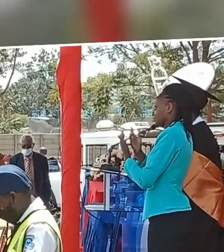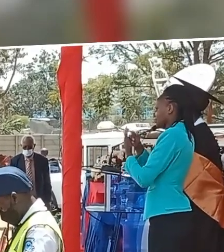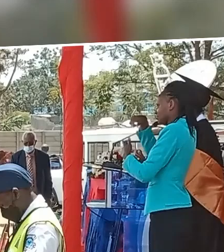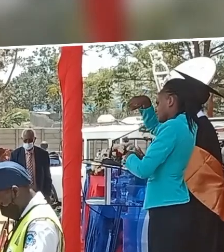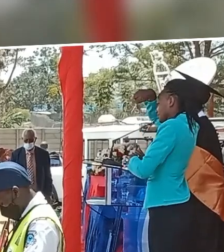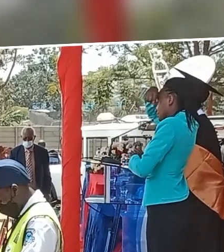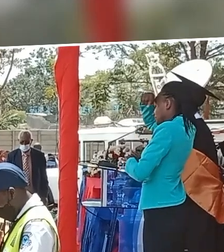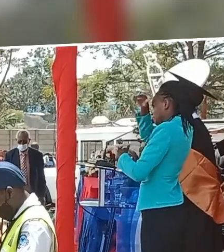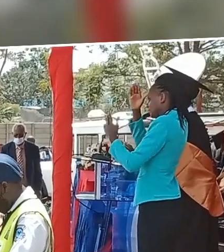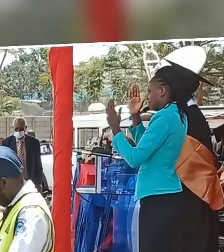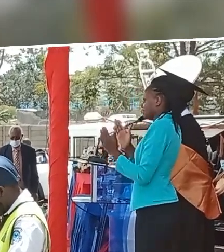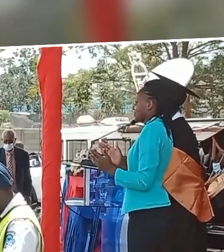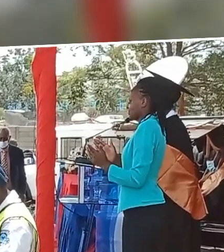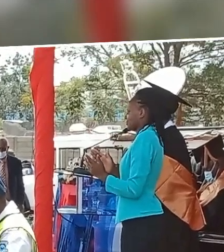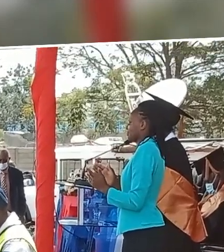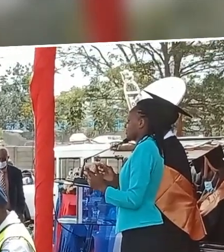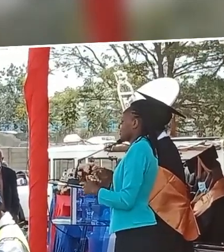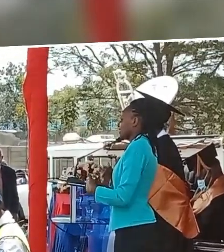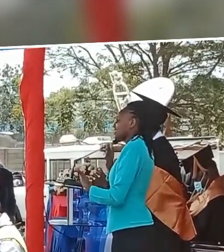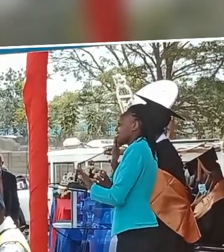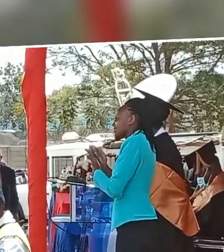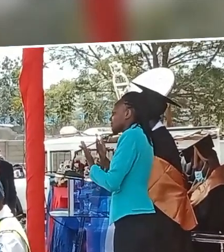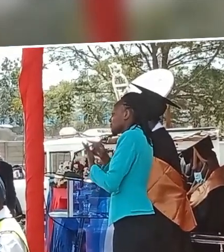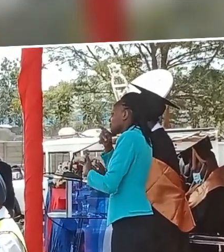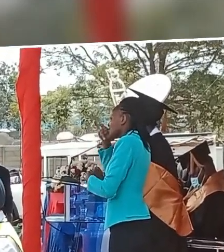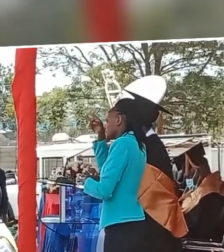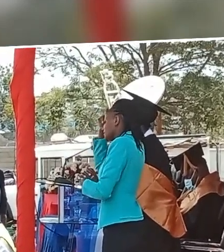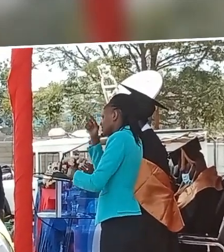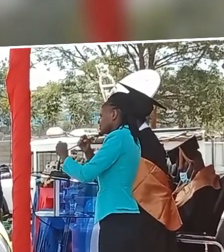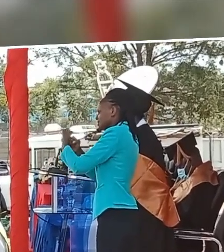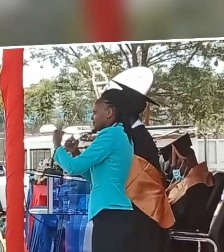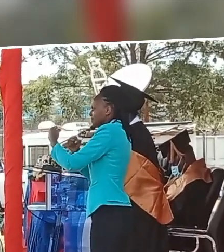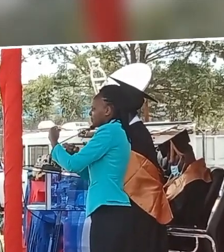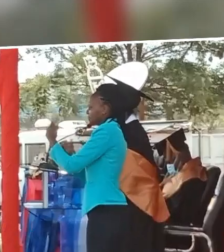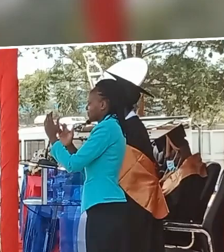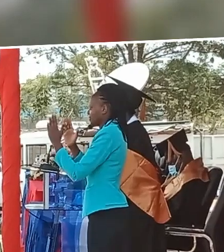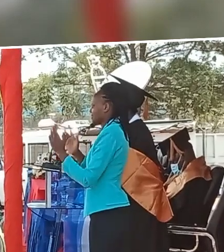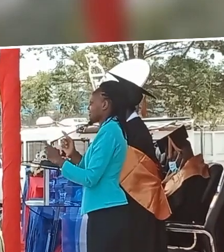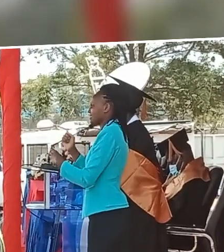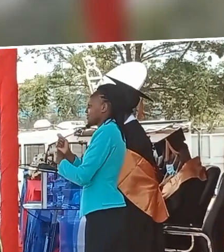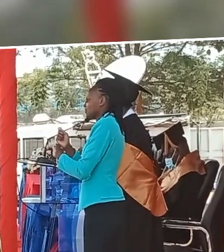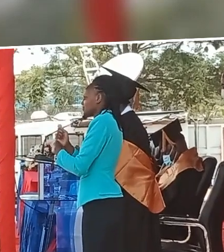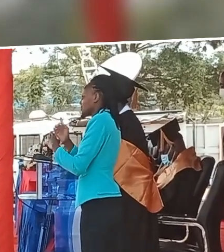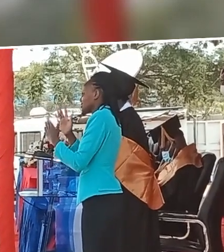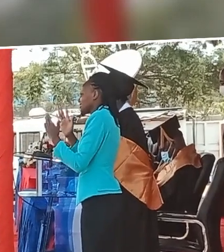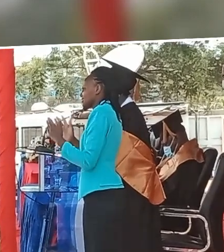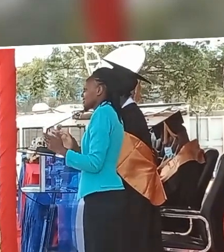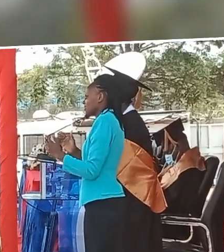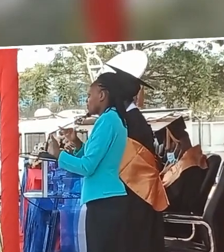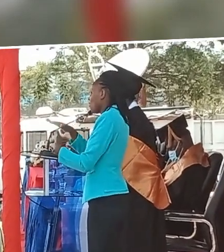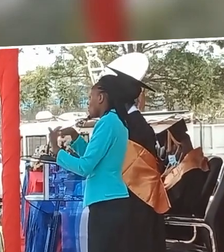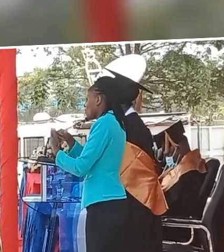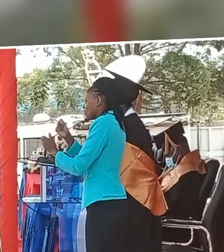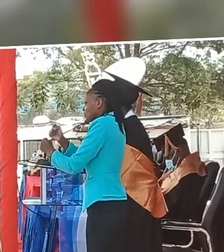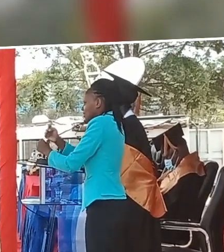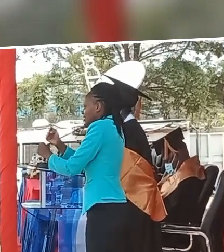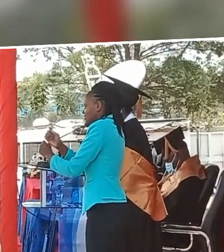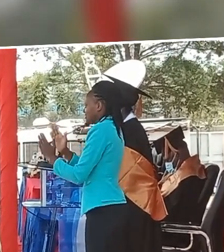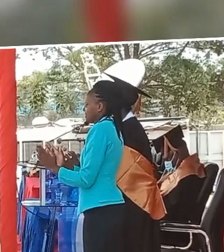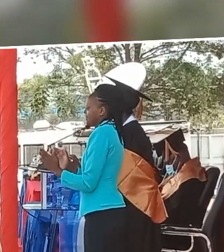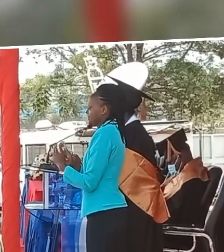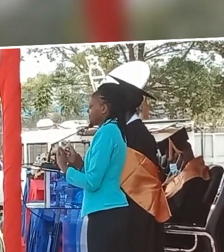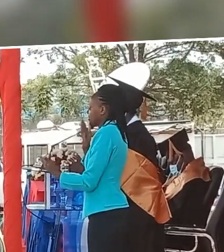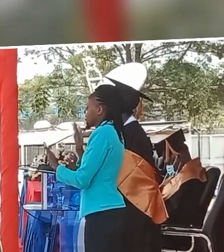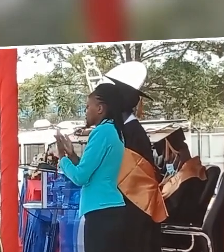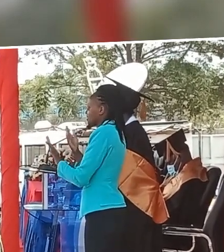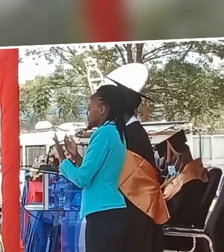you, Lord, for their parents, for their guardians, Lord, for the trainers, for the non-teaching staff, Lord. We